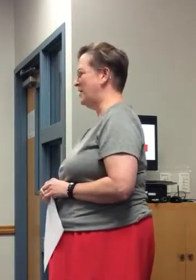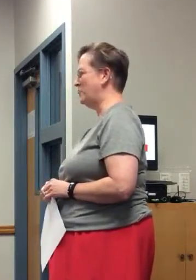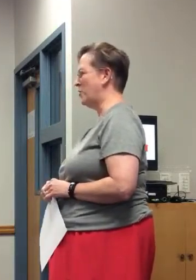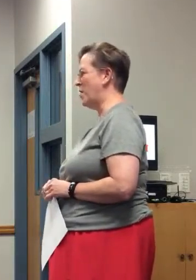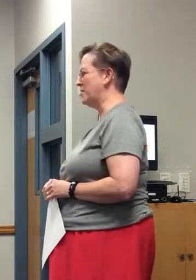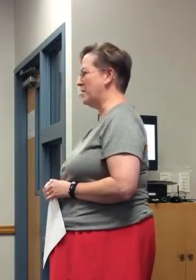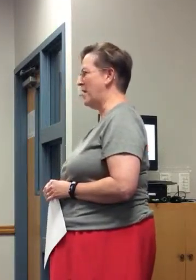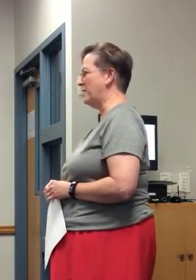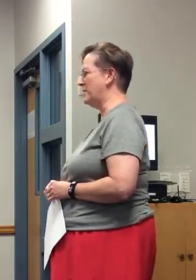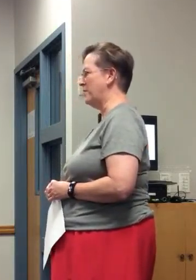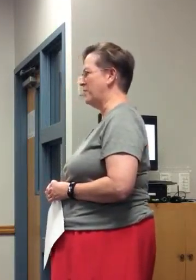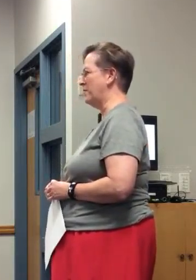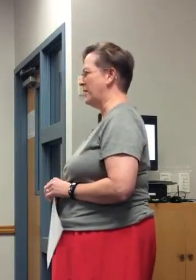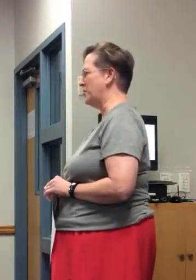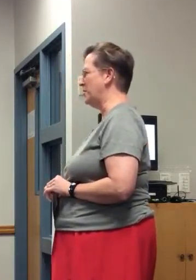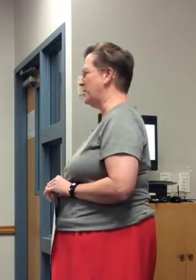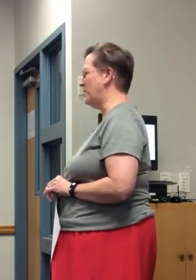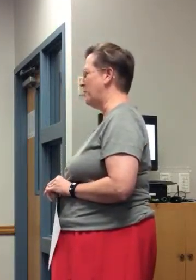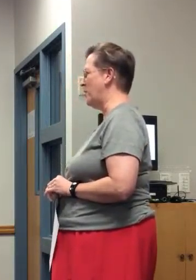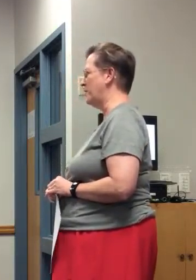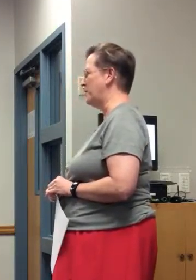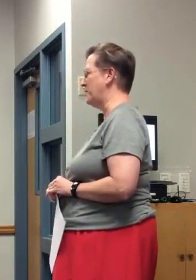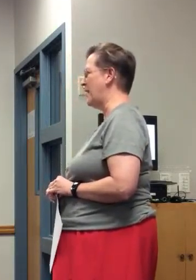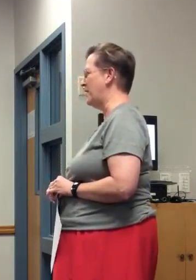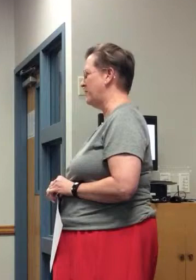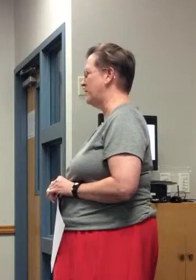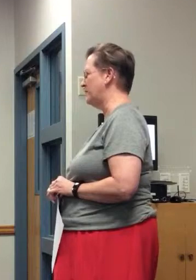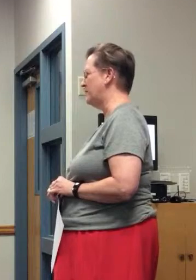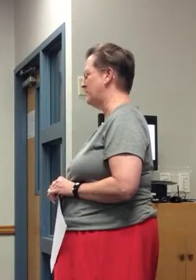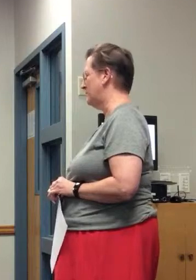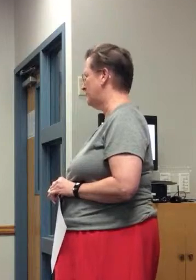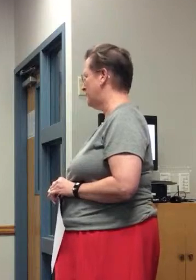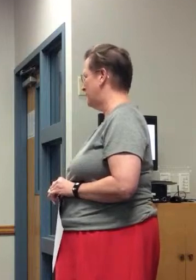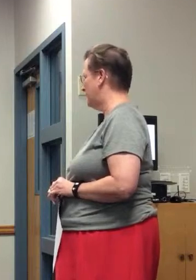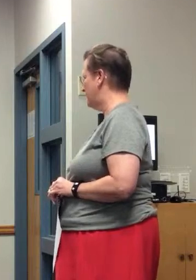And it requires a lot of self-reflection on the part of the staff.